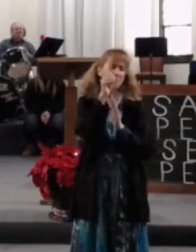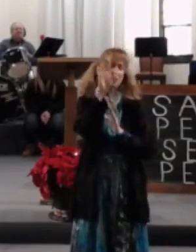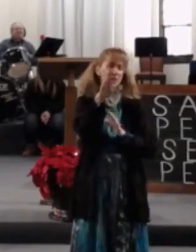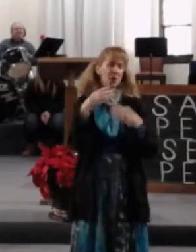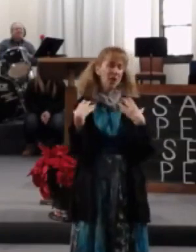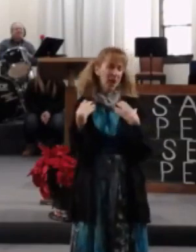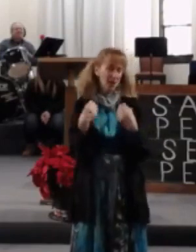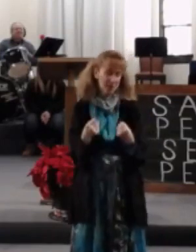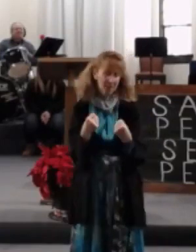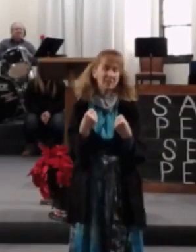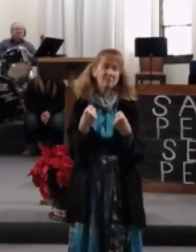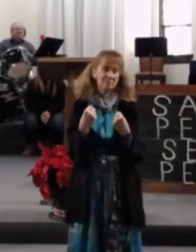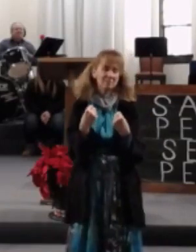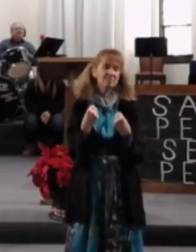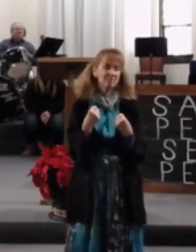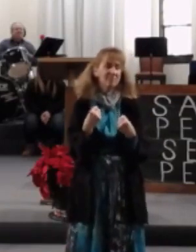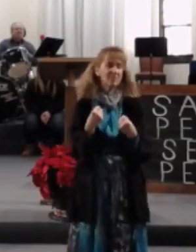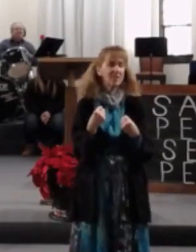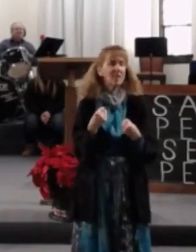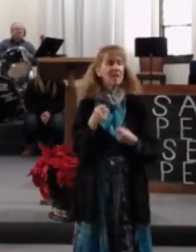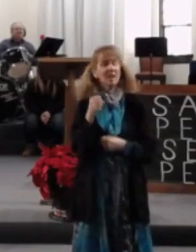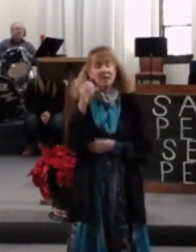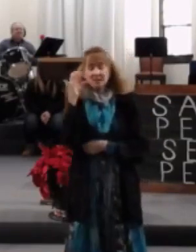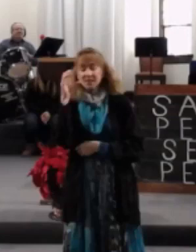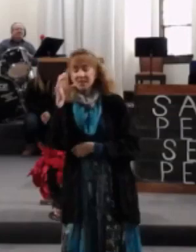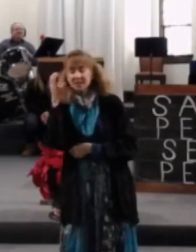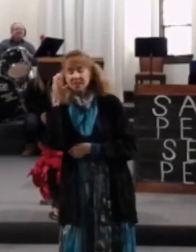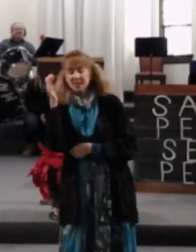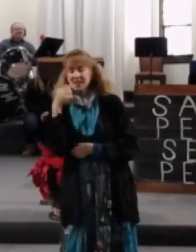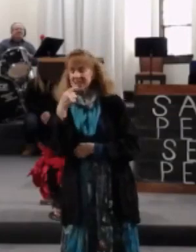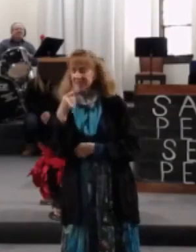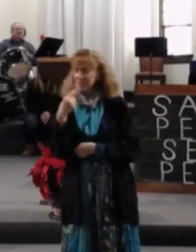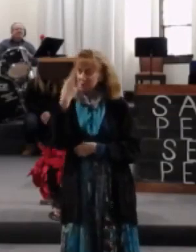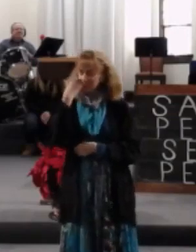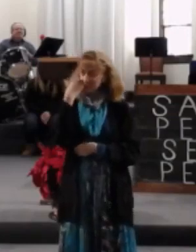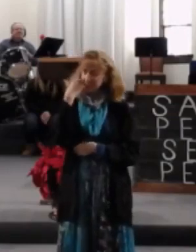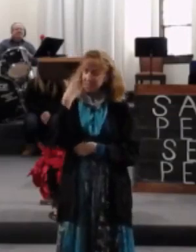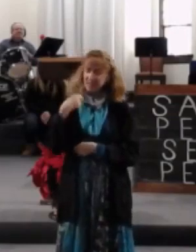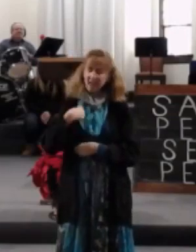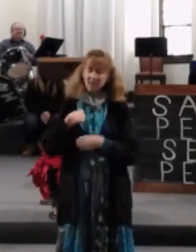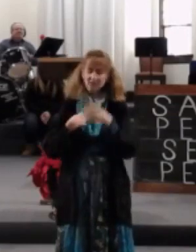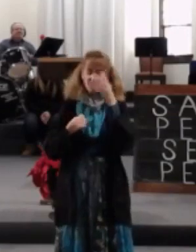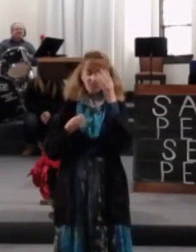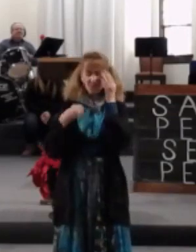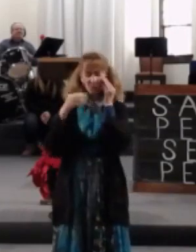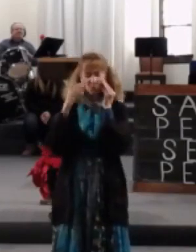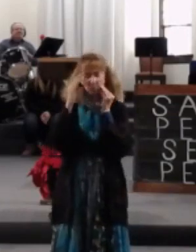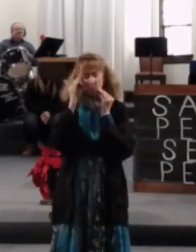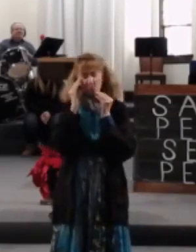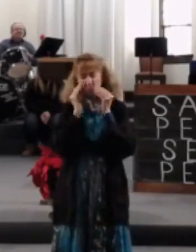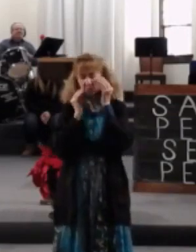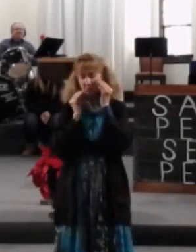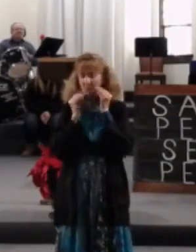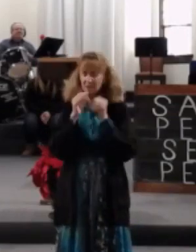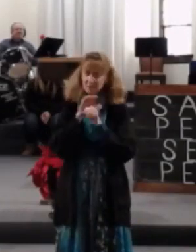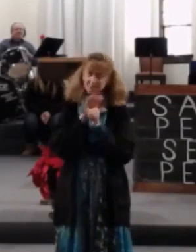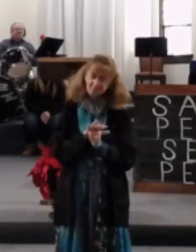I have had so much frustration the last several weeks, months,